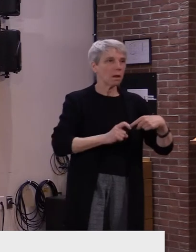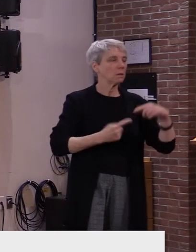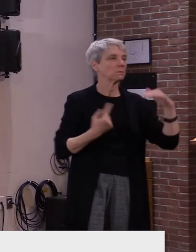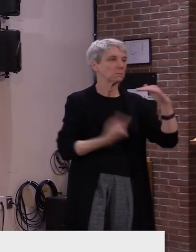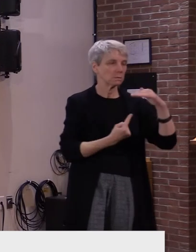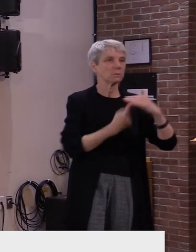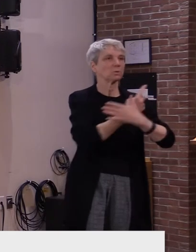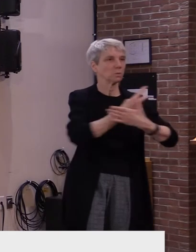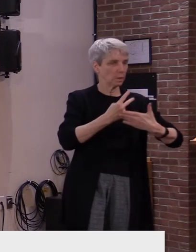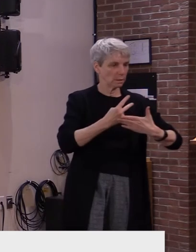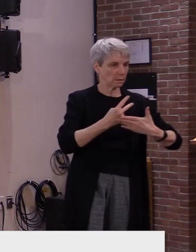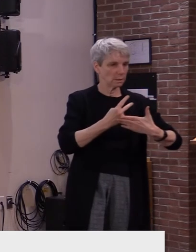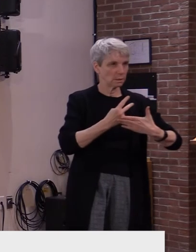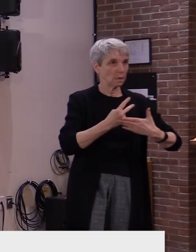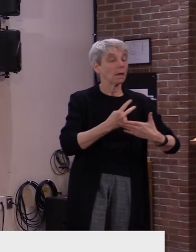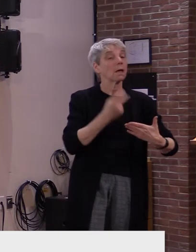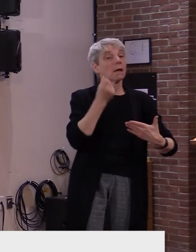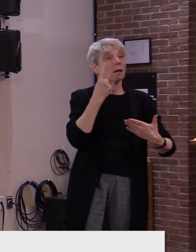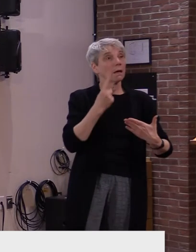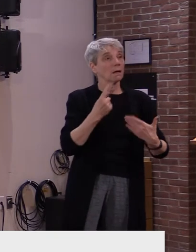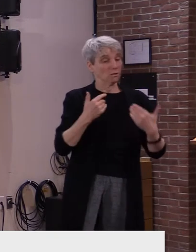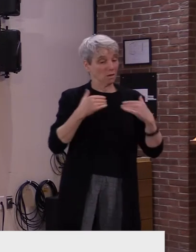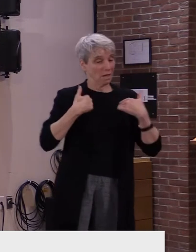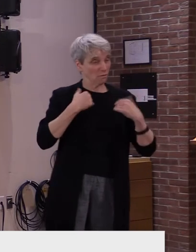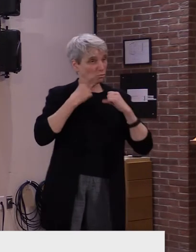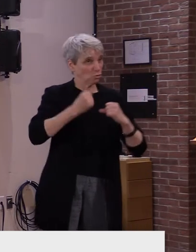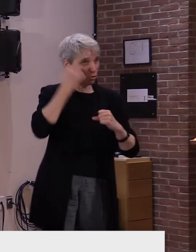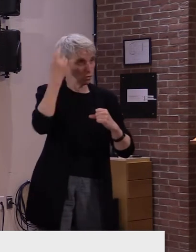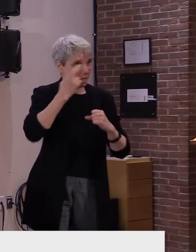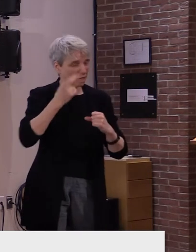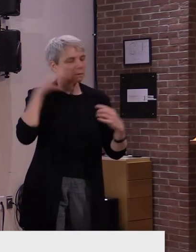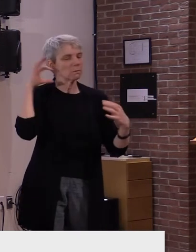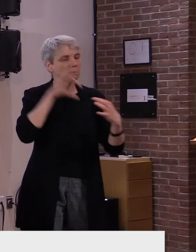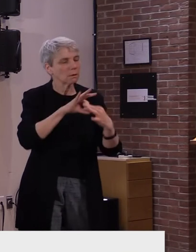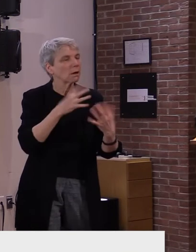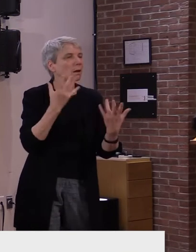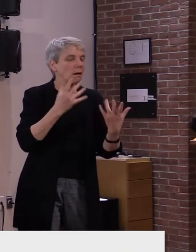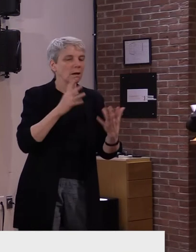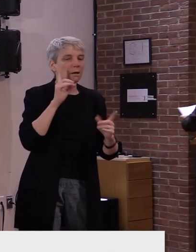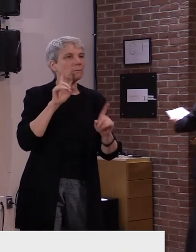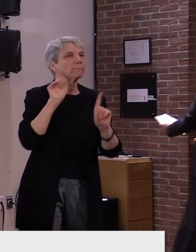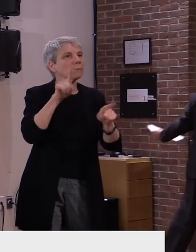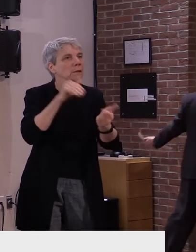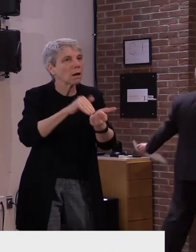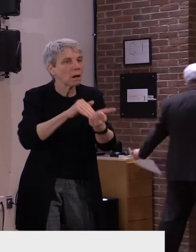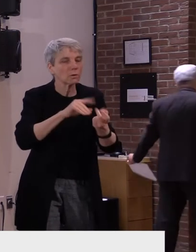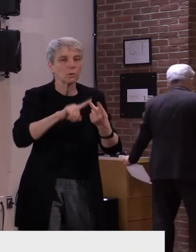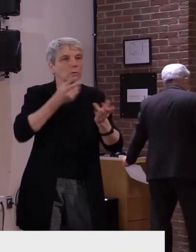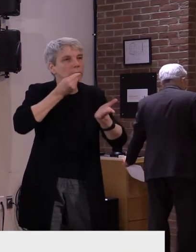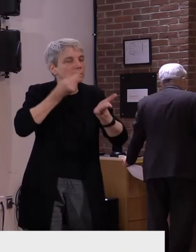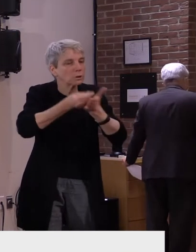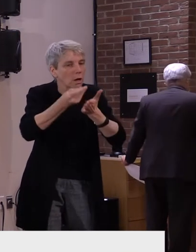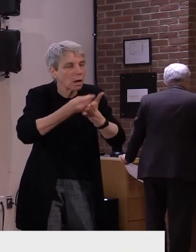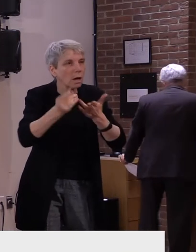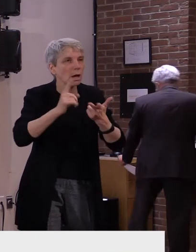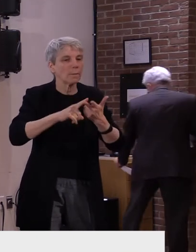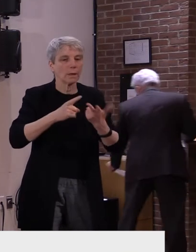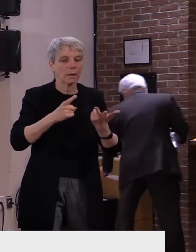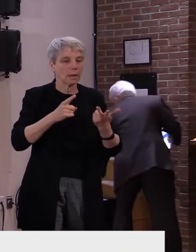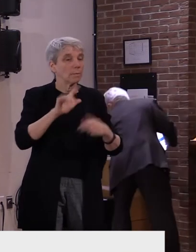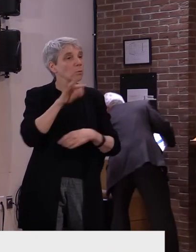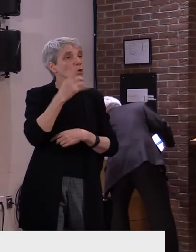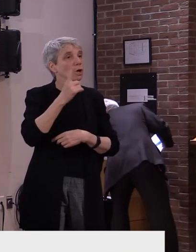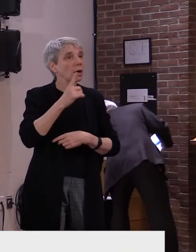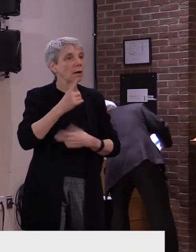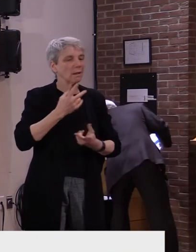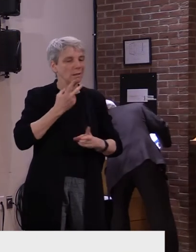school medical care personal safety care of others shared child custody or to get food and not are